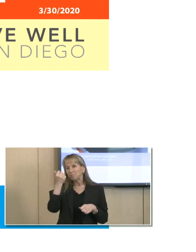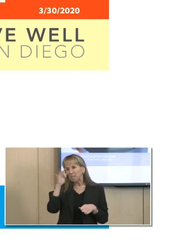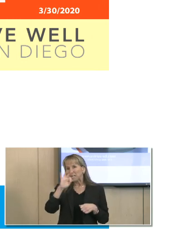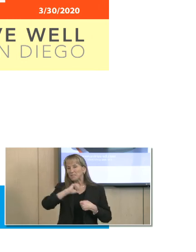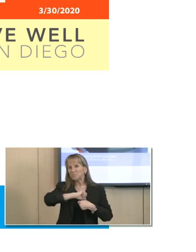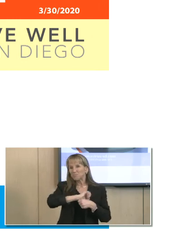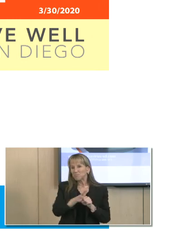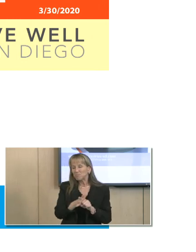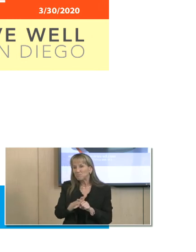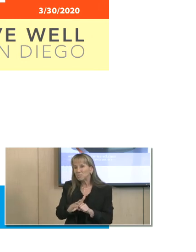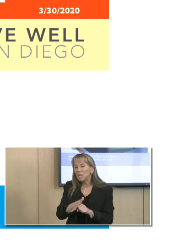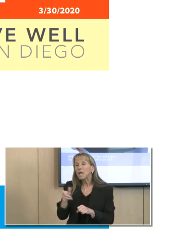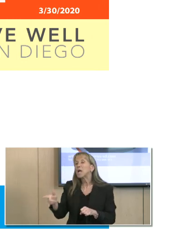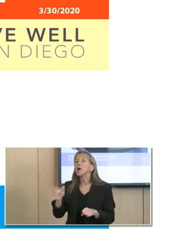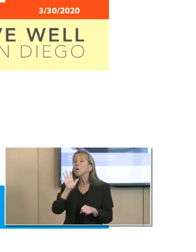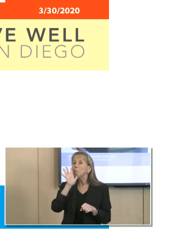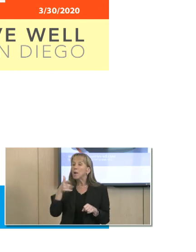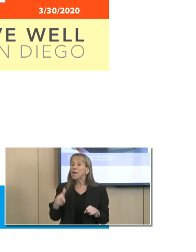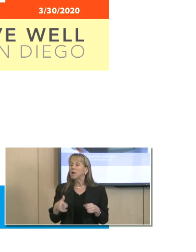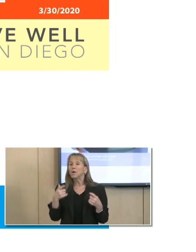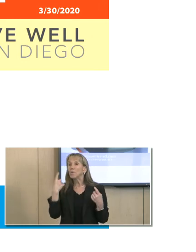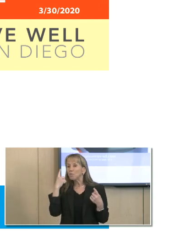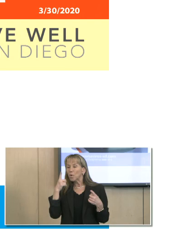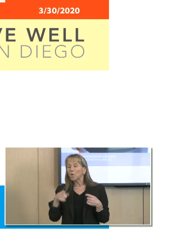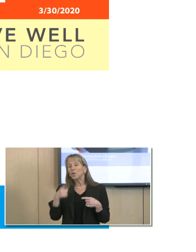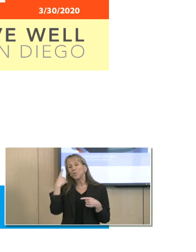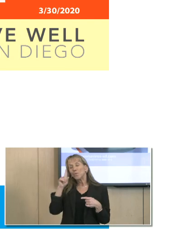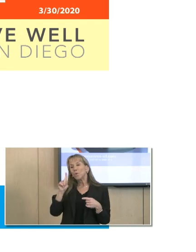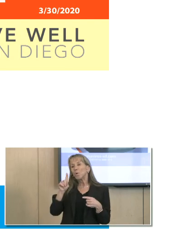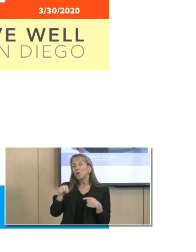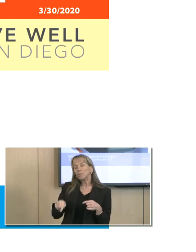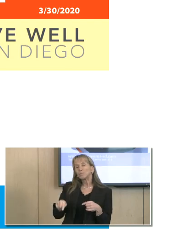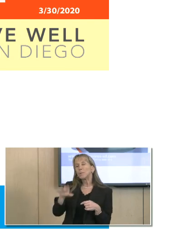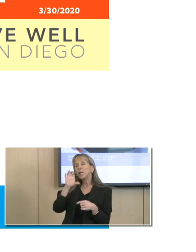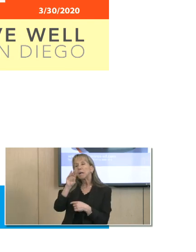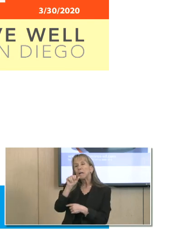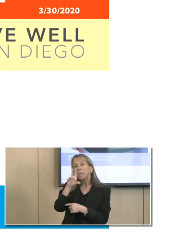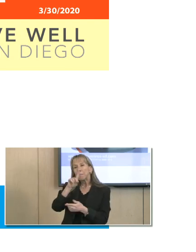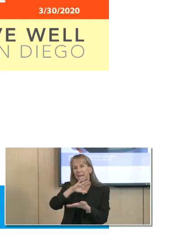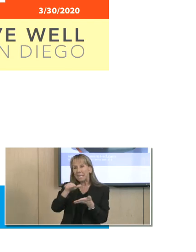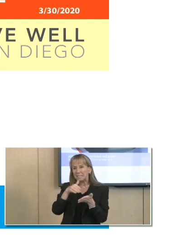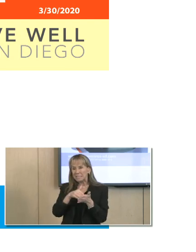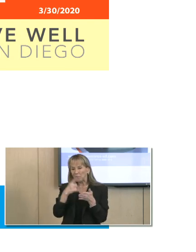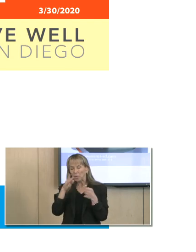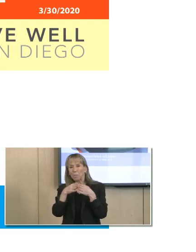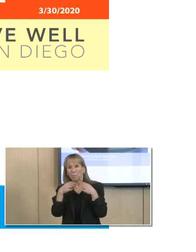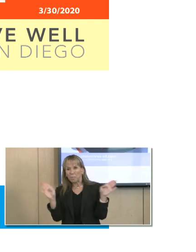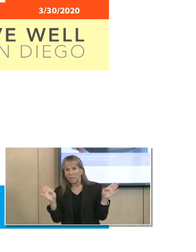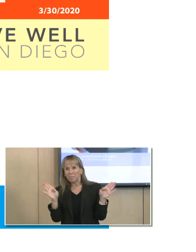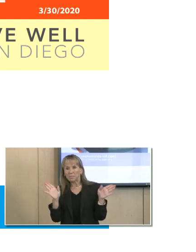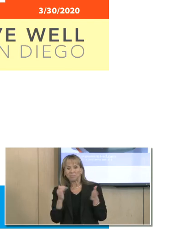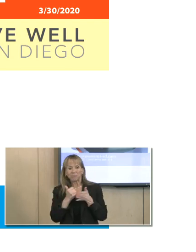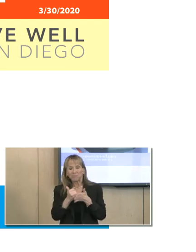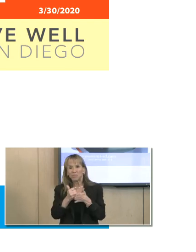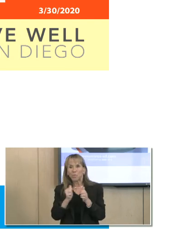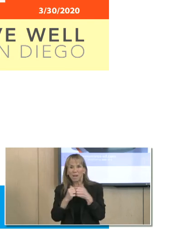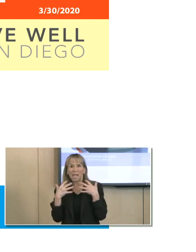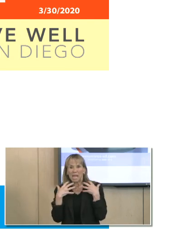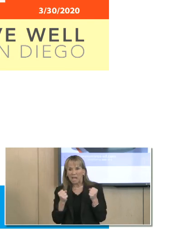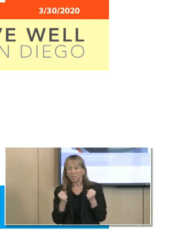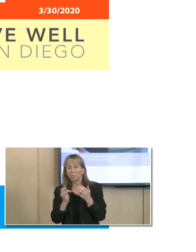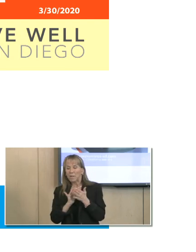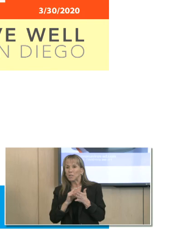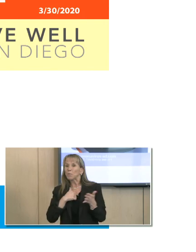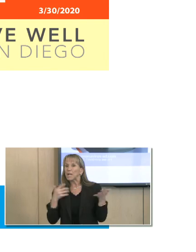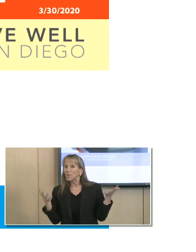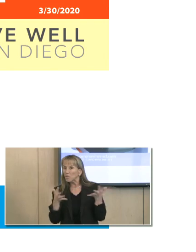will be to serve as a medical and public health command center to respond to this community emergency, so we would encourage